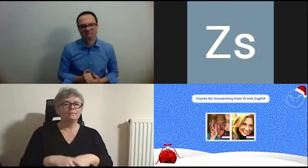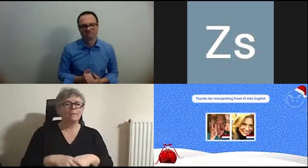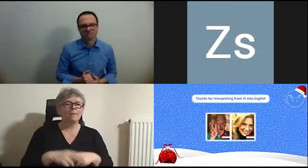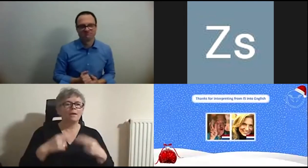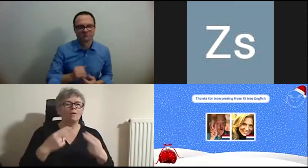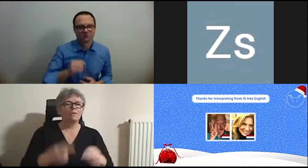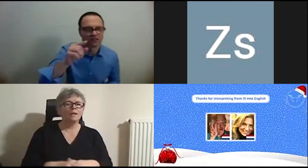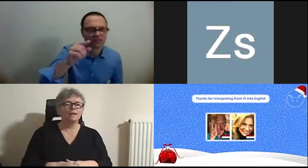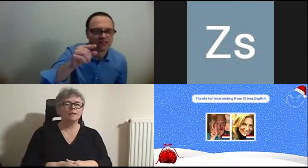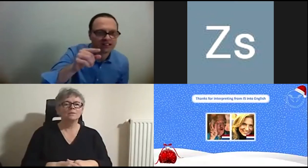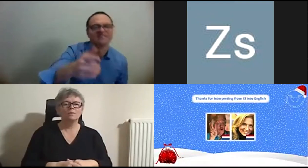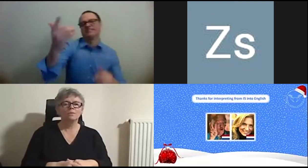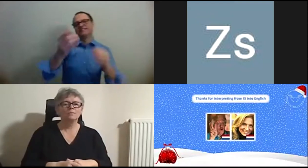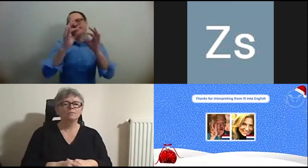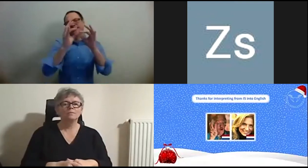Back to Dami.